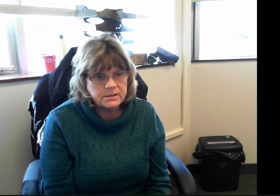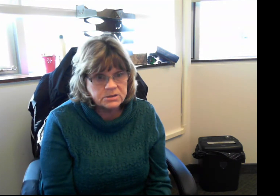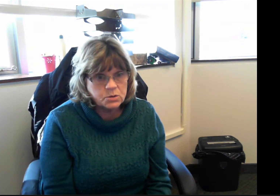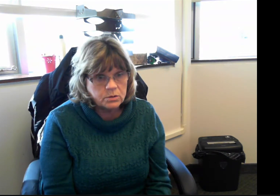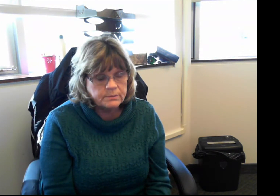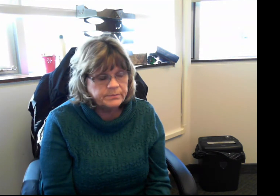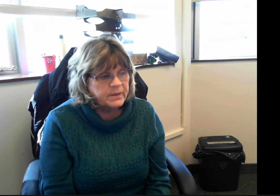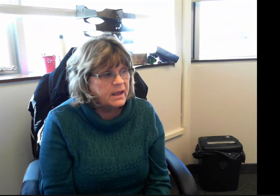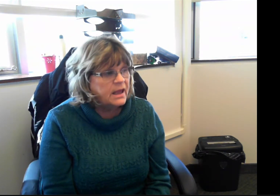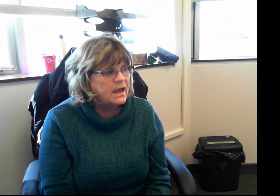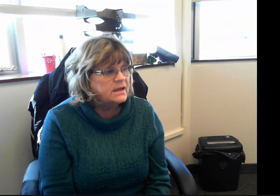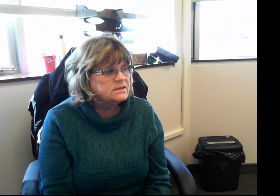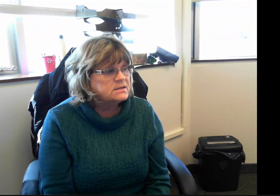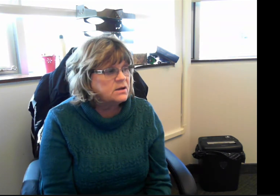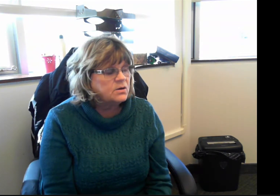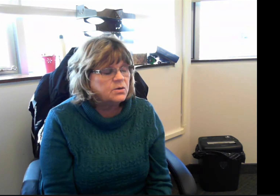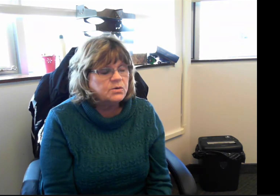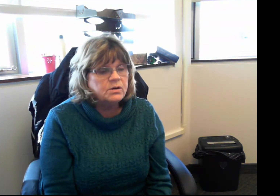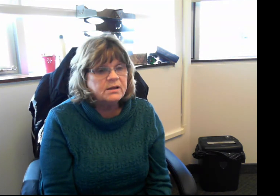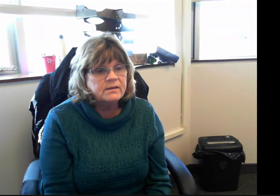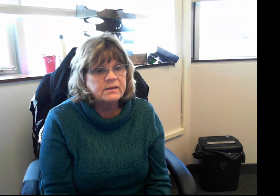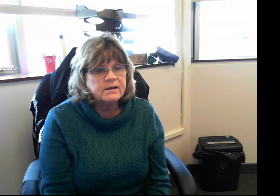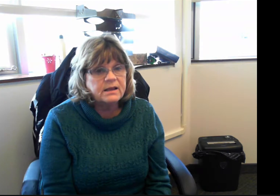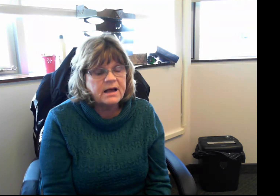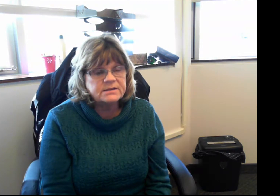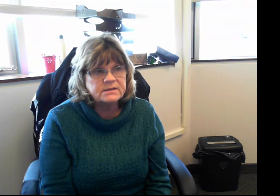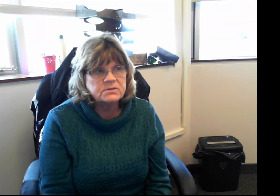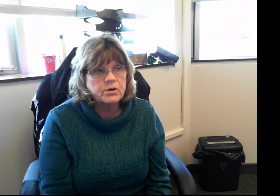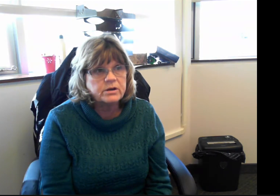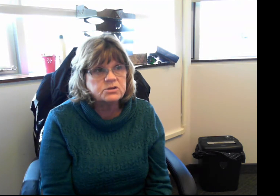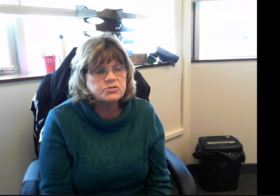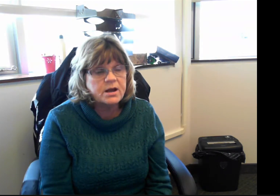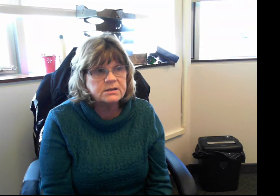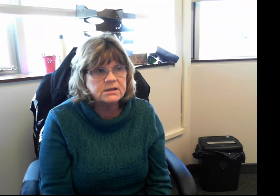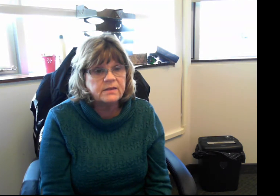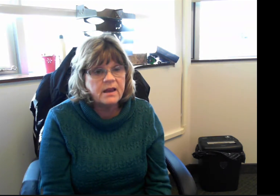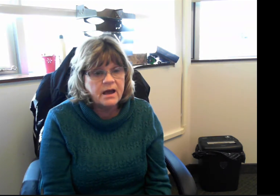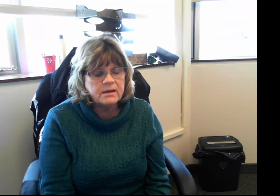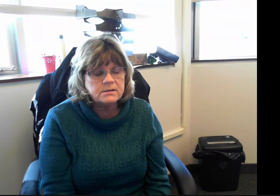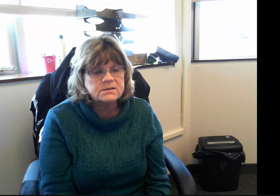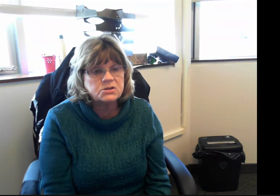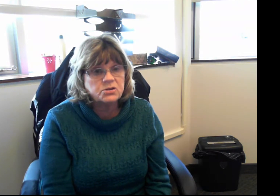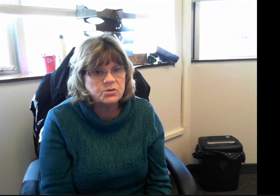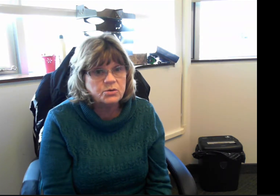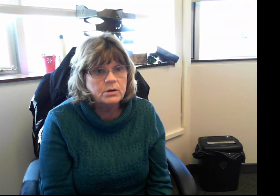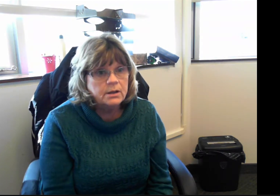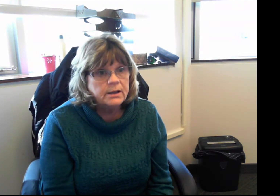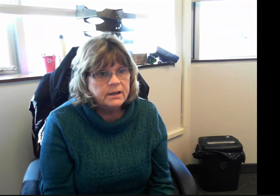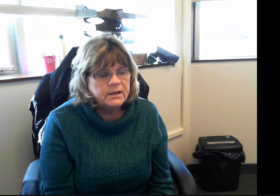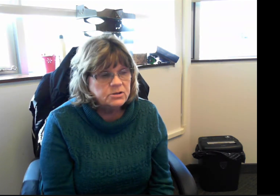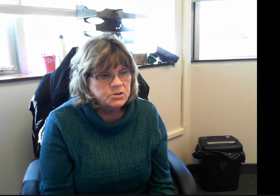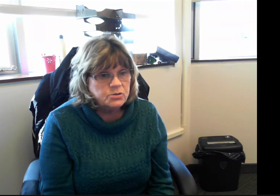to school. And so the classes were instructed in the Heights to do